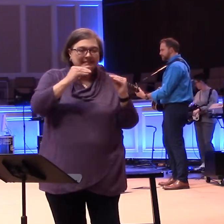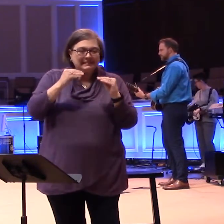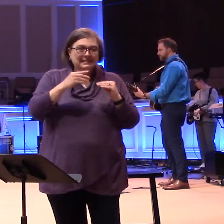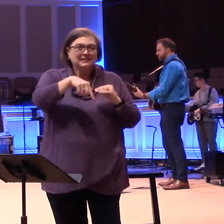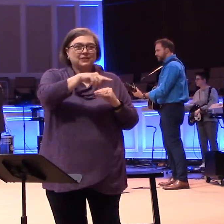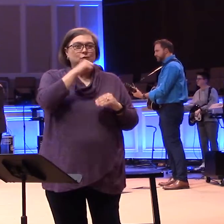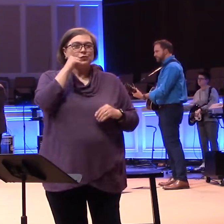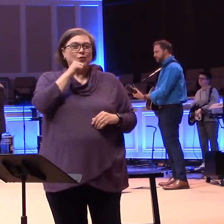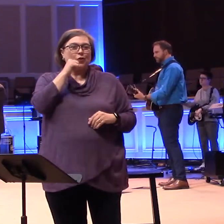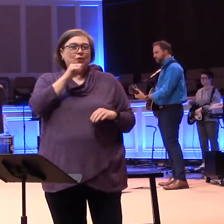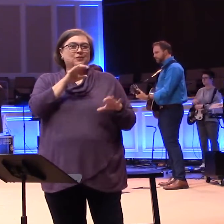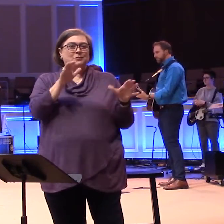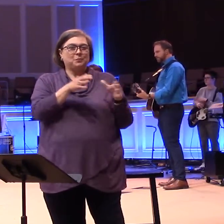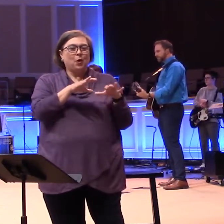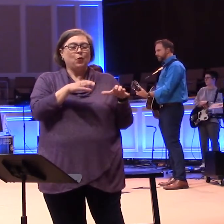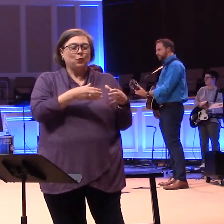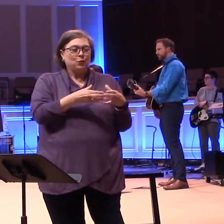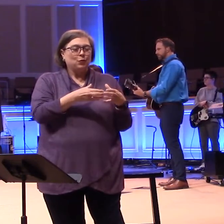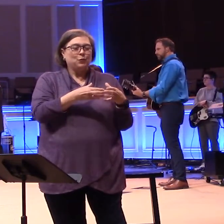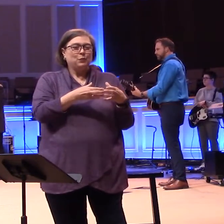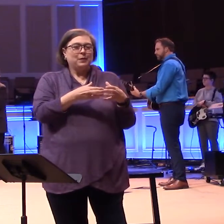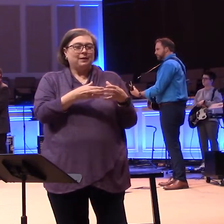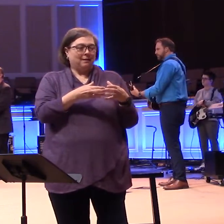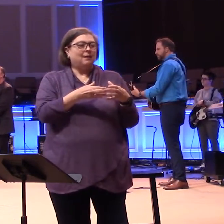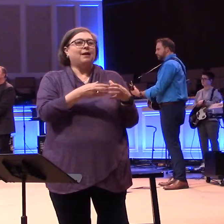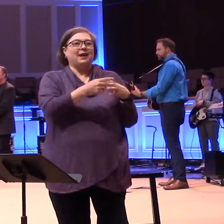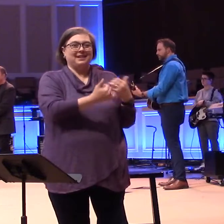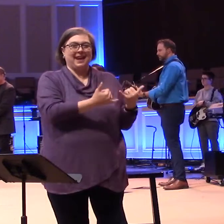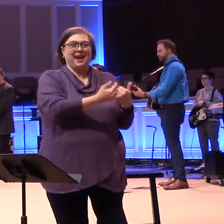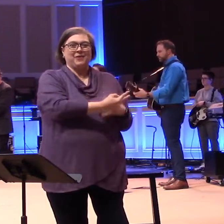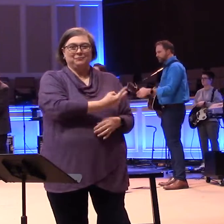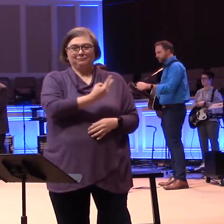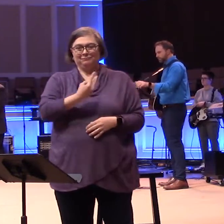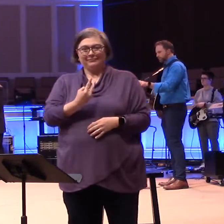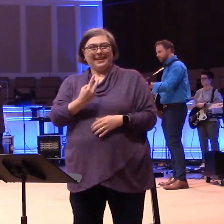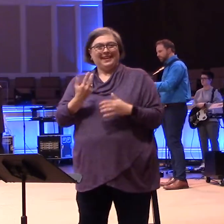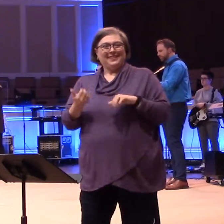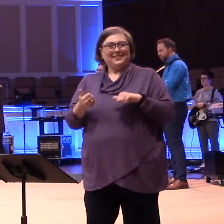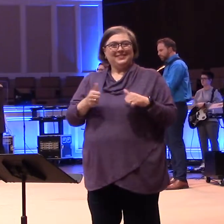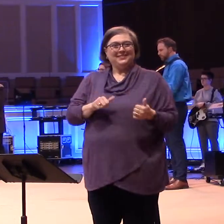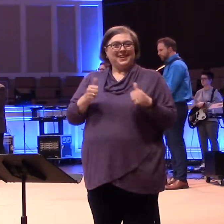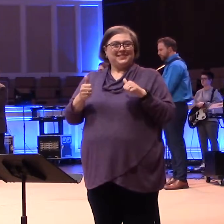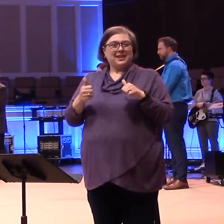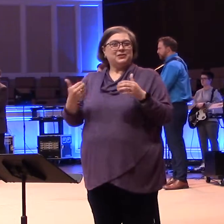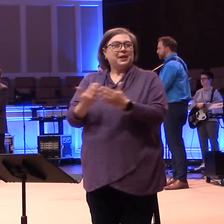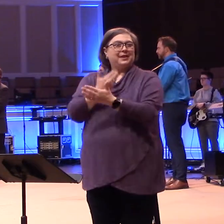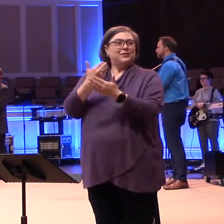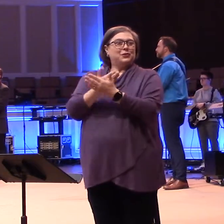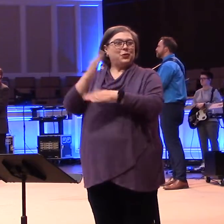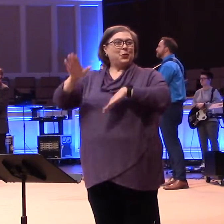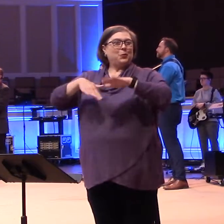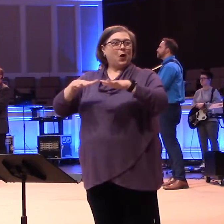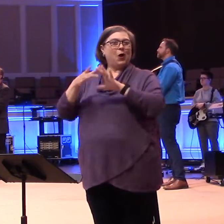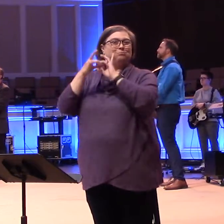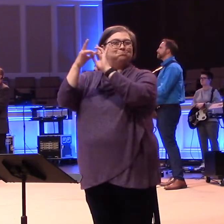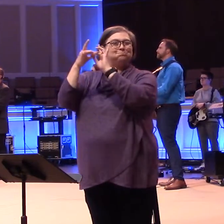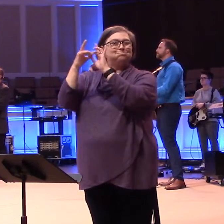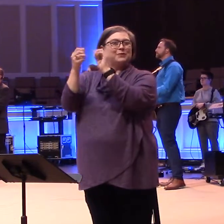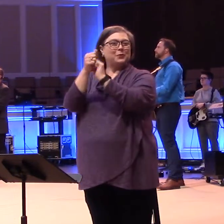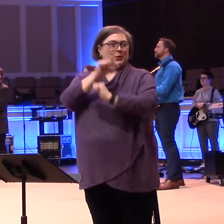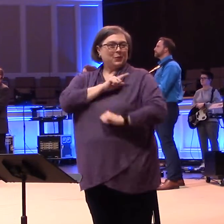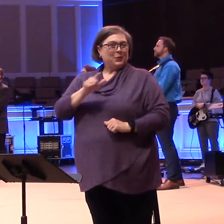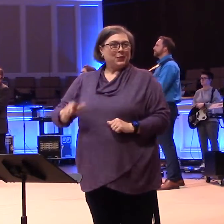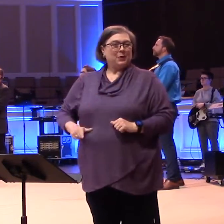church family and sharing with us their new walk with the Lord. This past weekend, we've